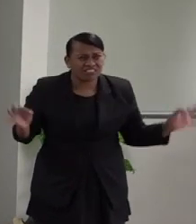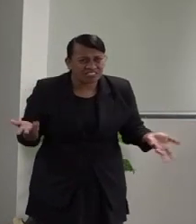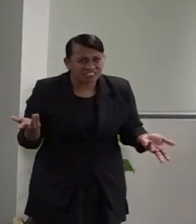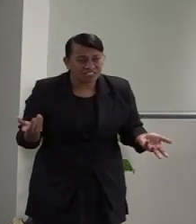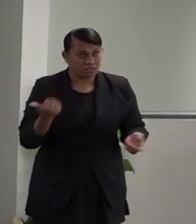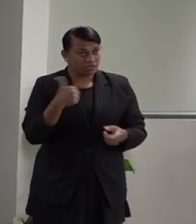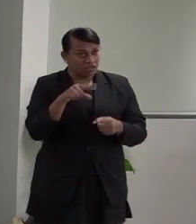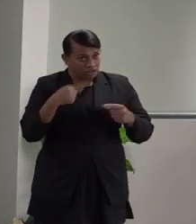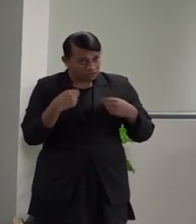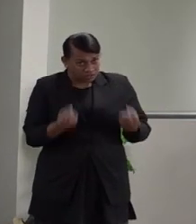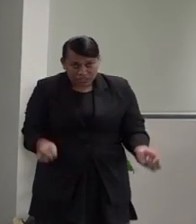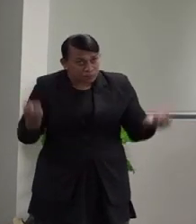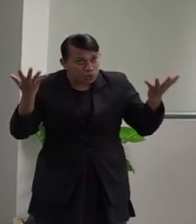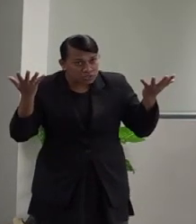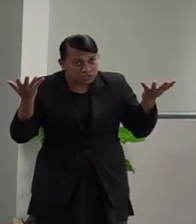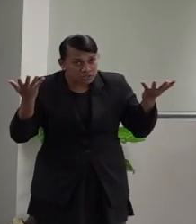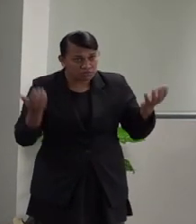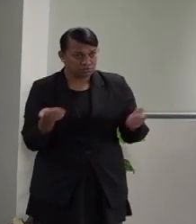our country safe.